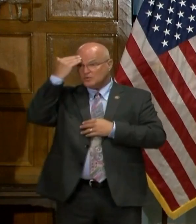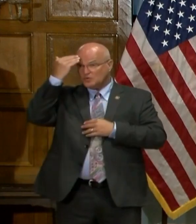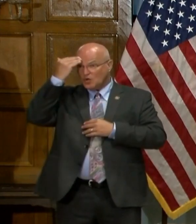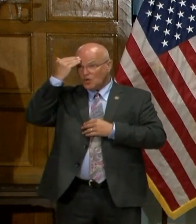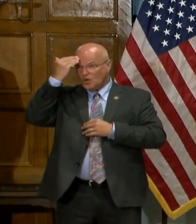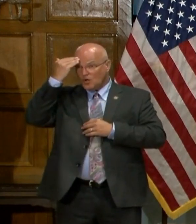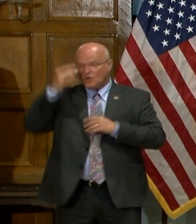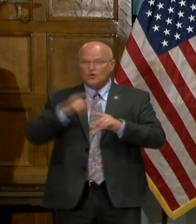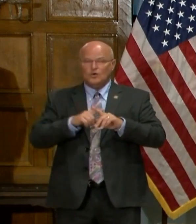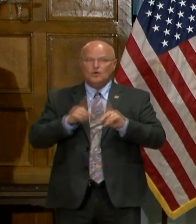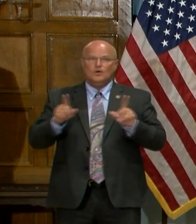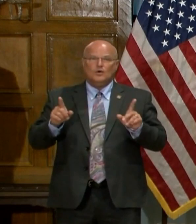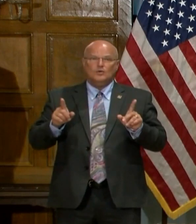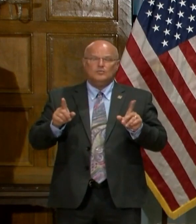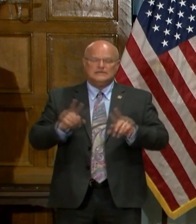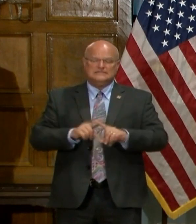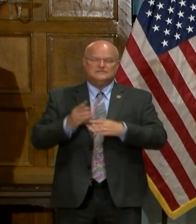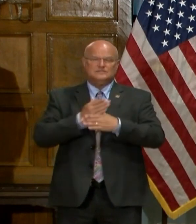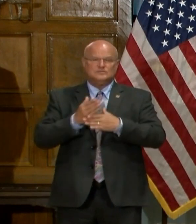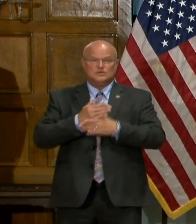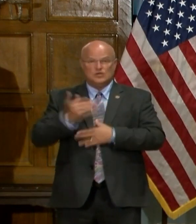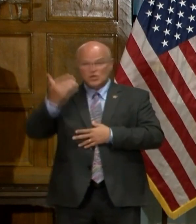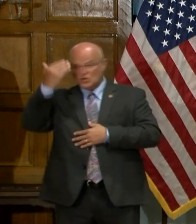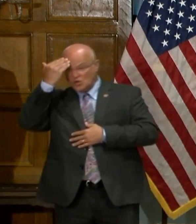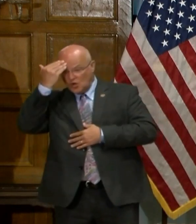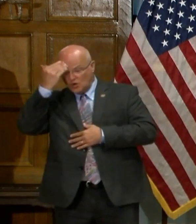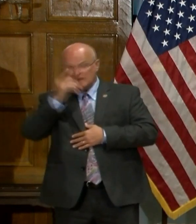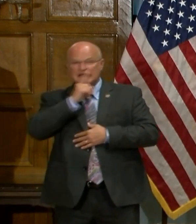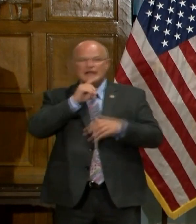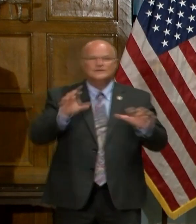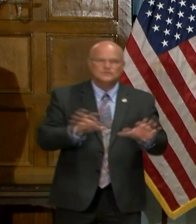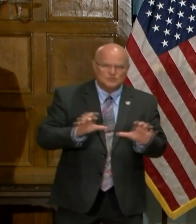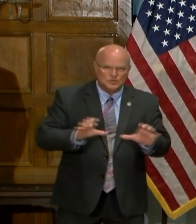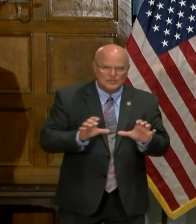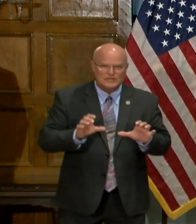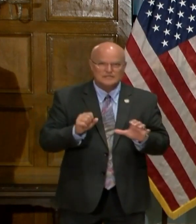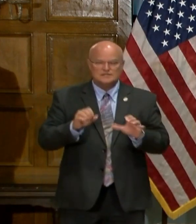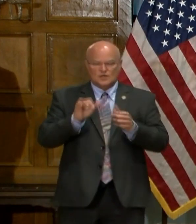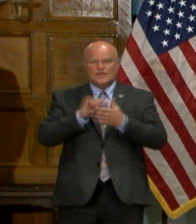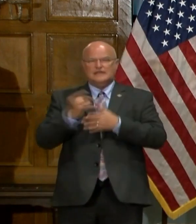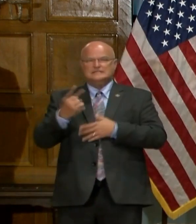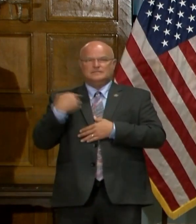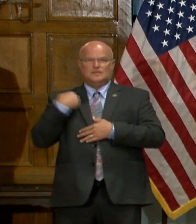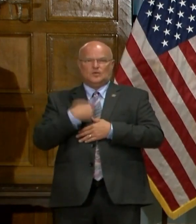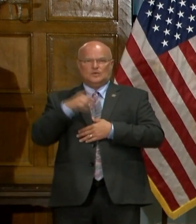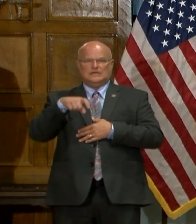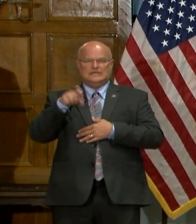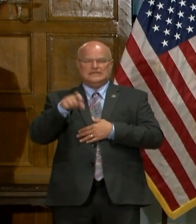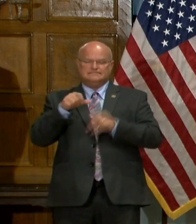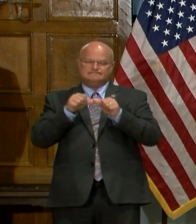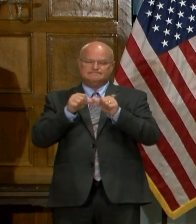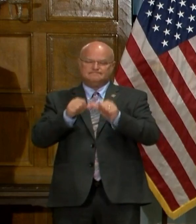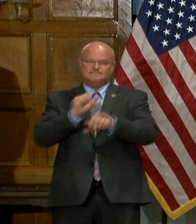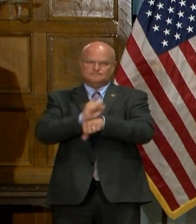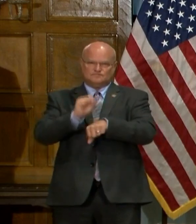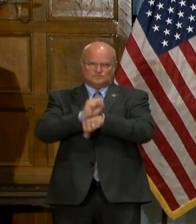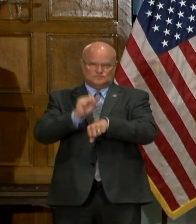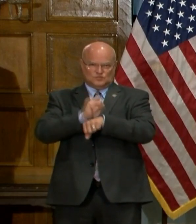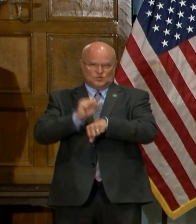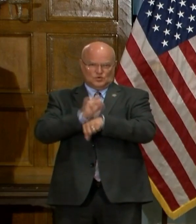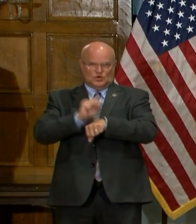it, but there's a difference between knowing and actually doing it. So that's something that we're going to need to continue to